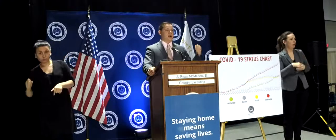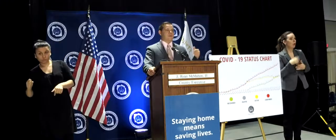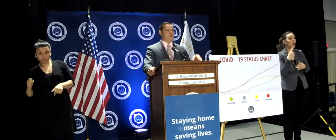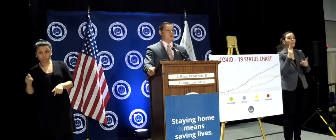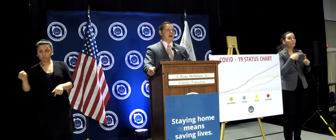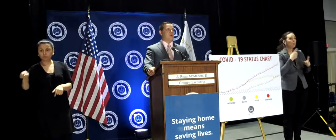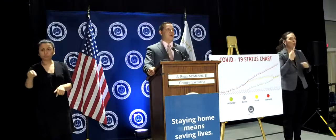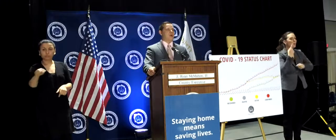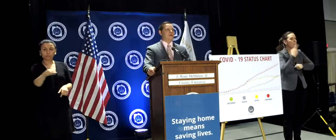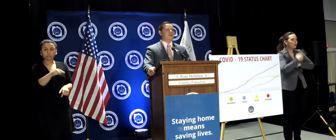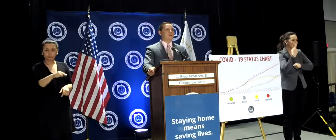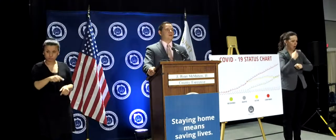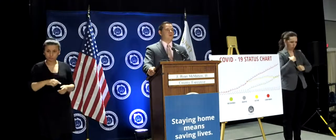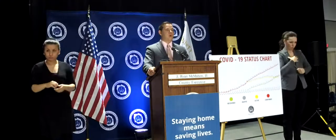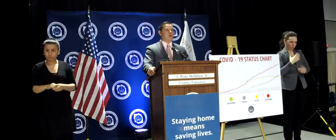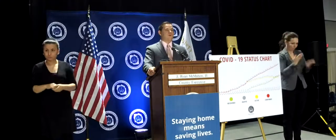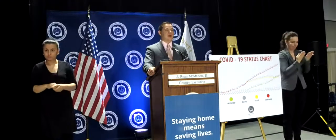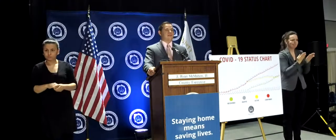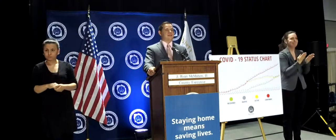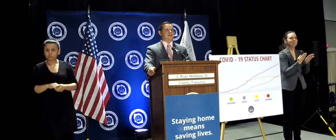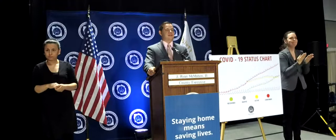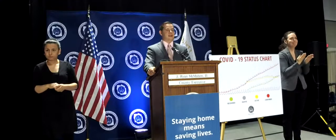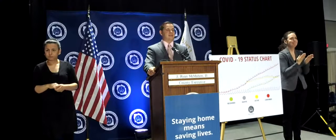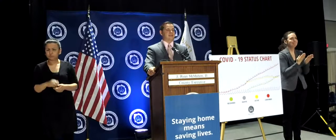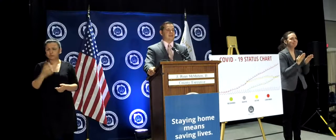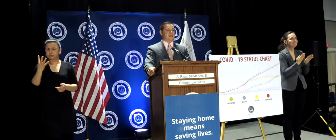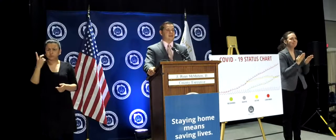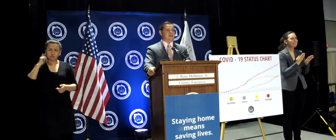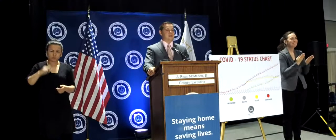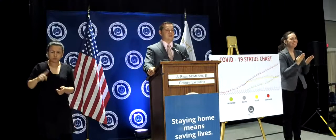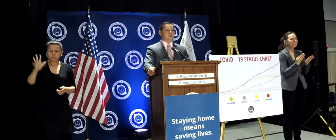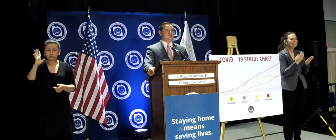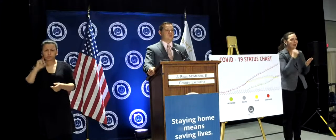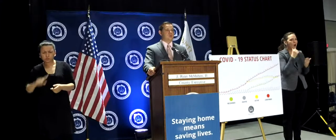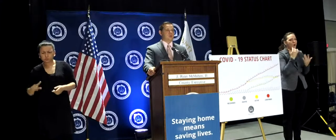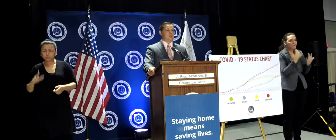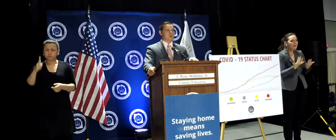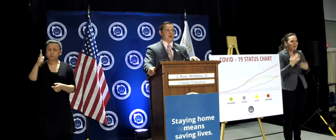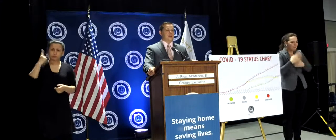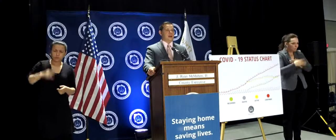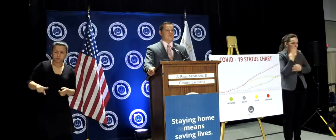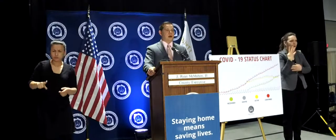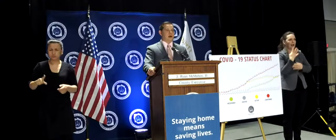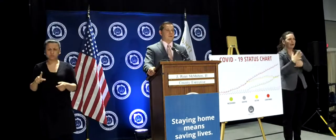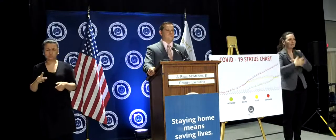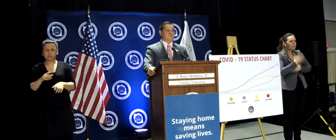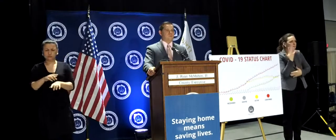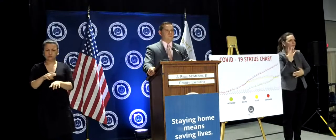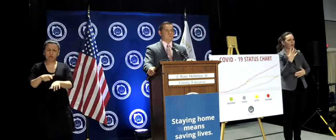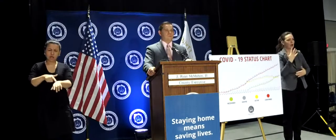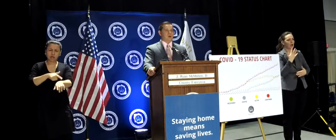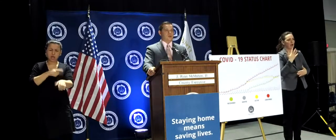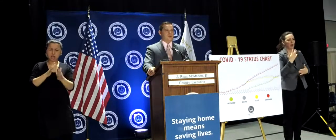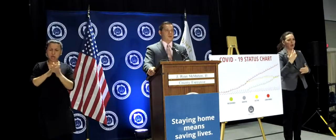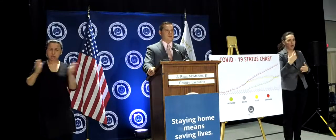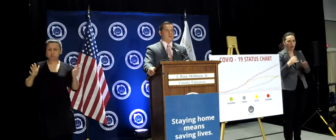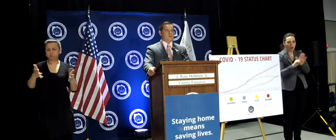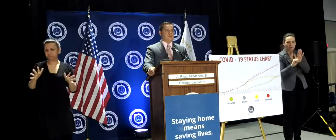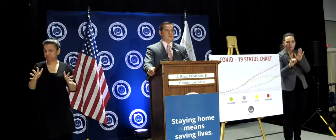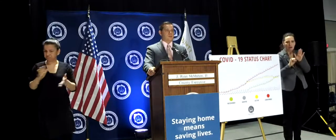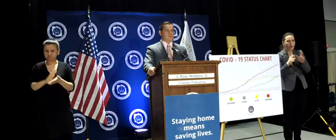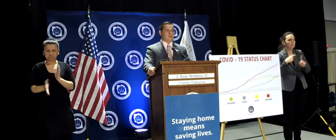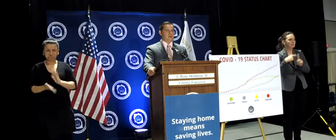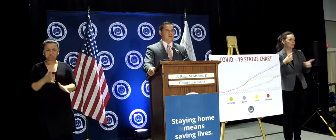in this process. We're not waiting 4, 5, 6, 7 days to identify,